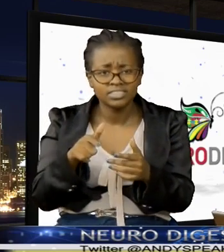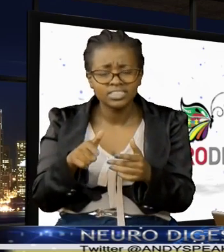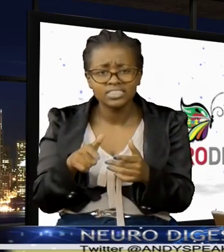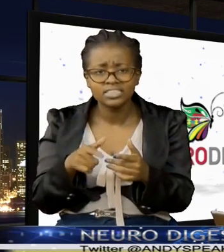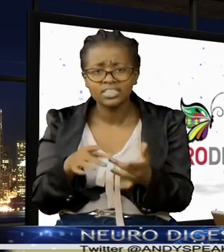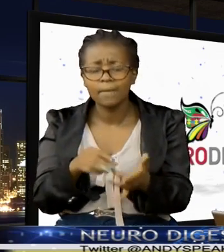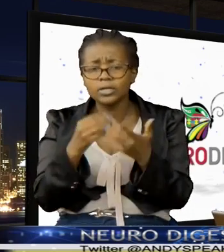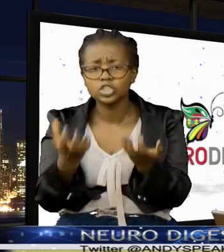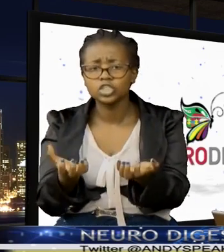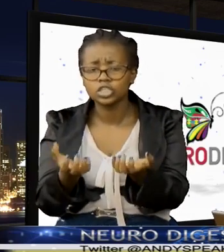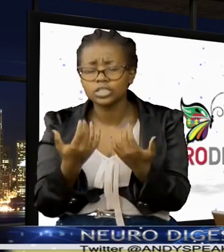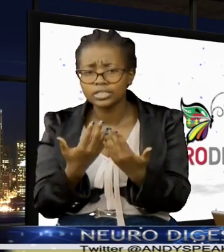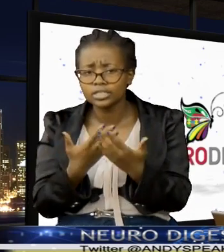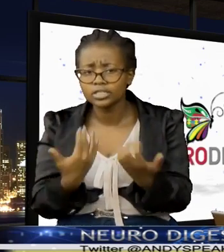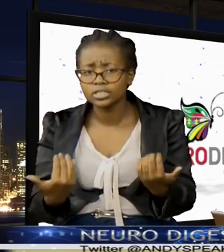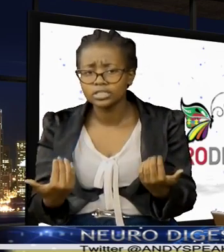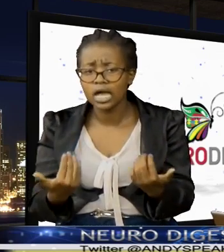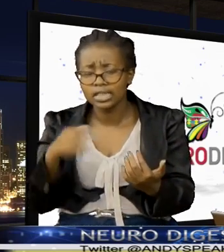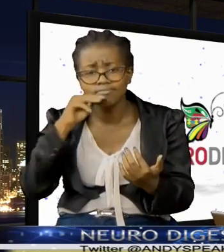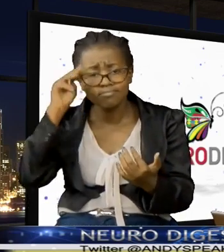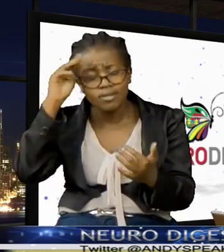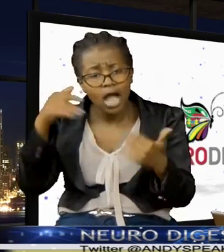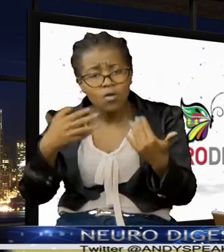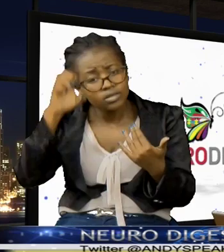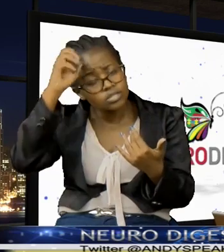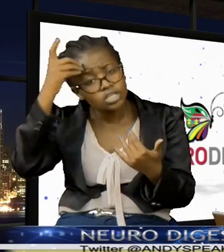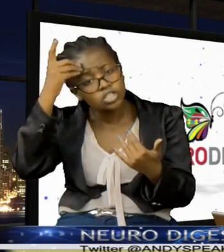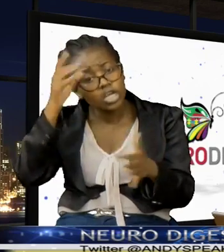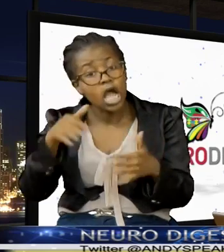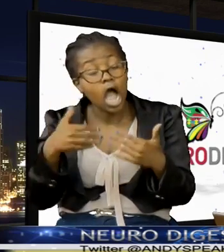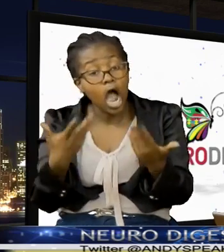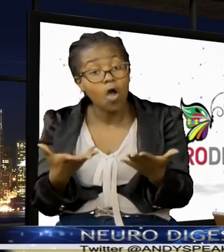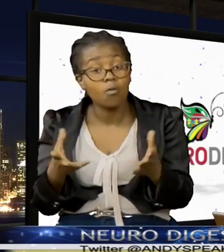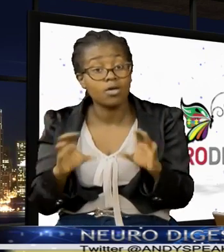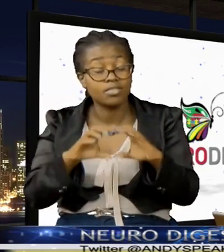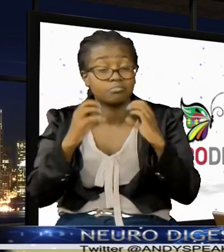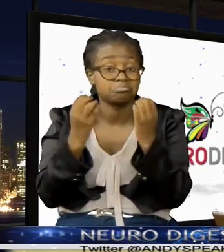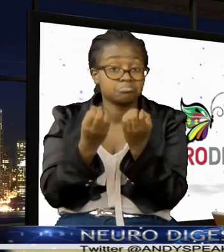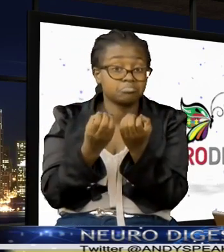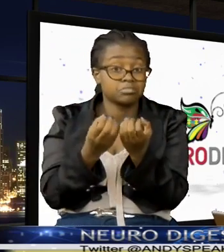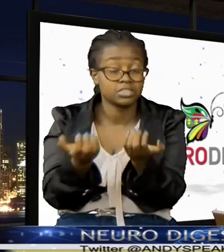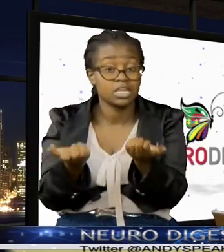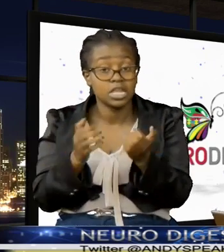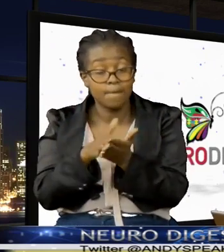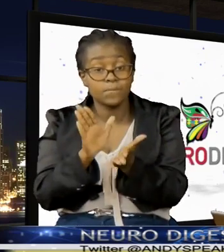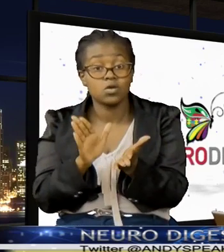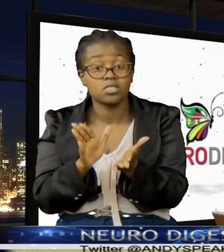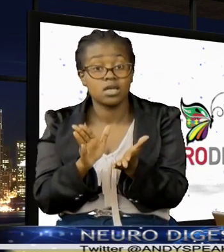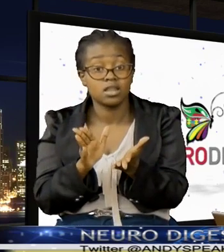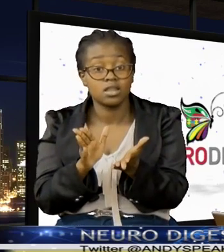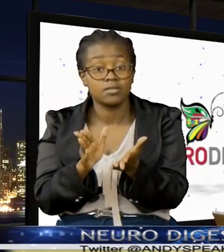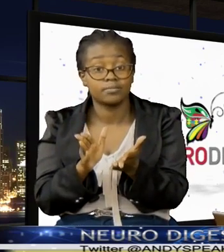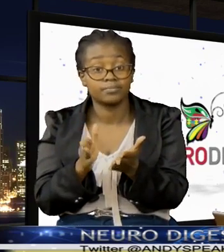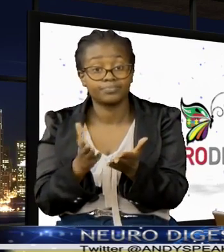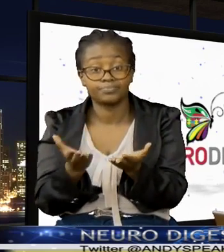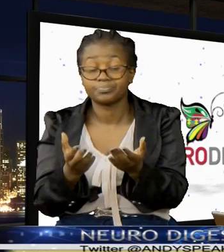we included the adults? How is education? How are their classes? They need more than a regular child